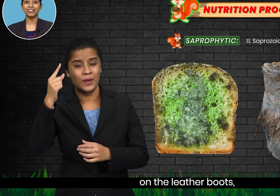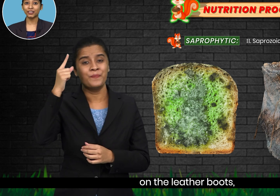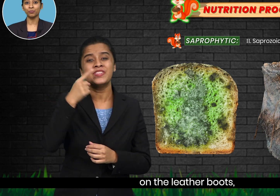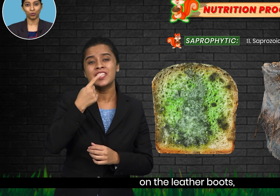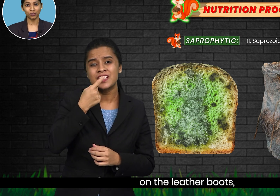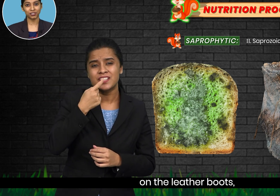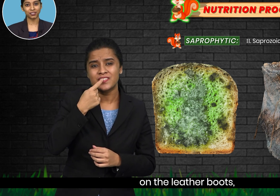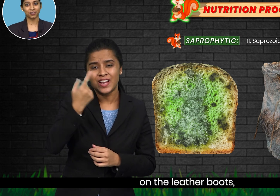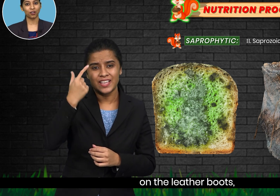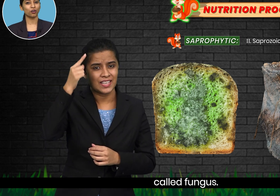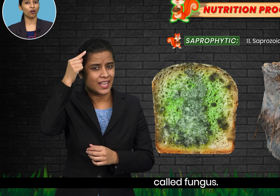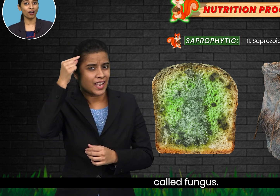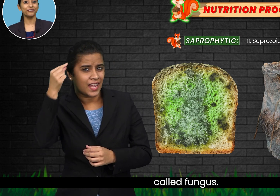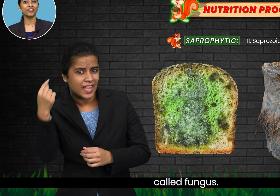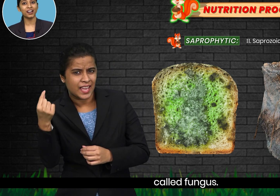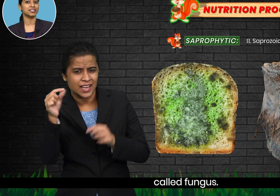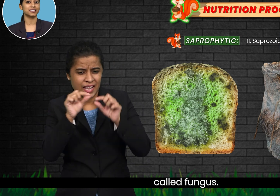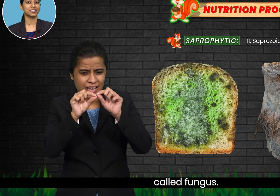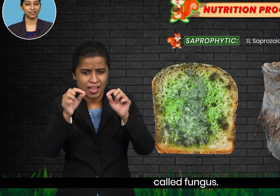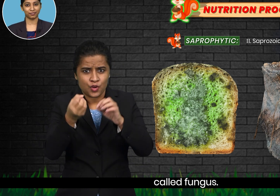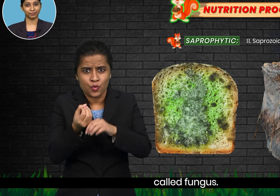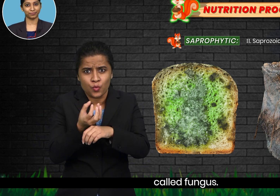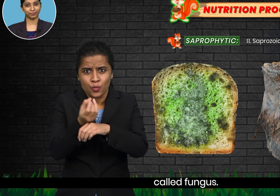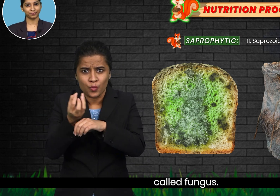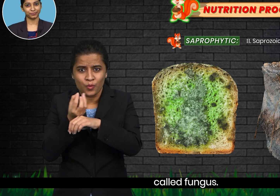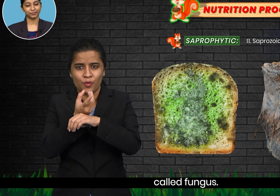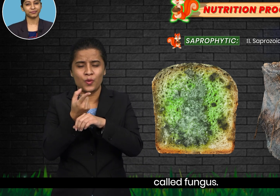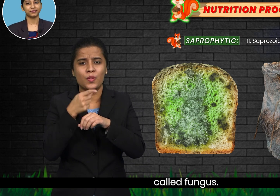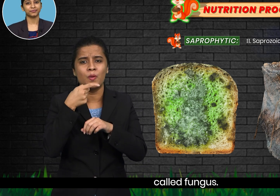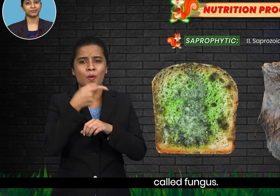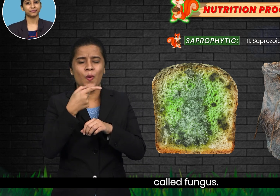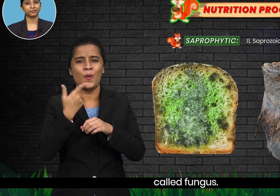on the leather boots called fungus.